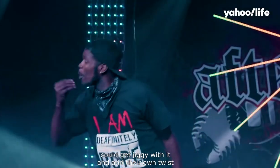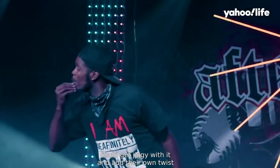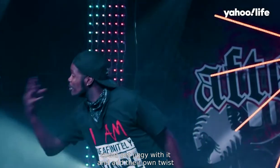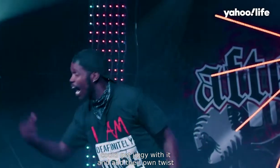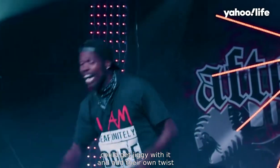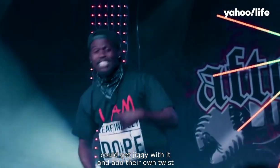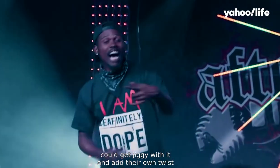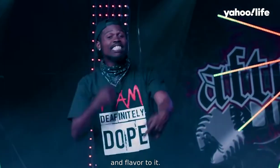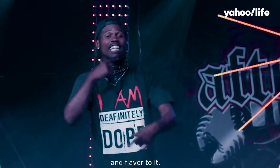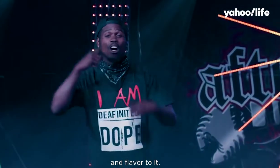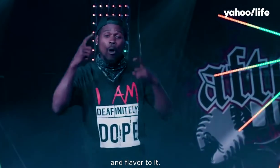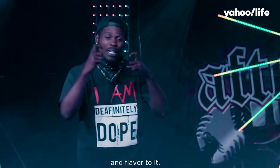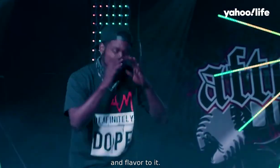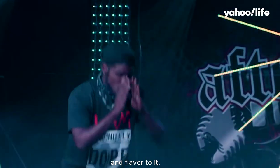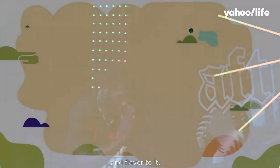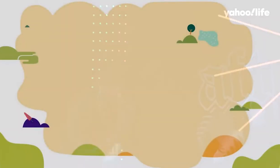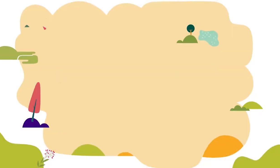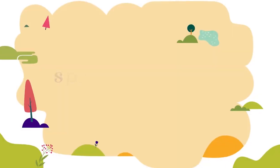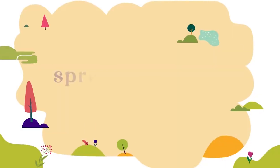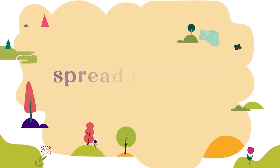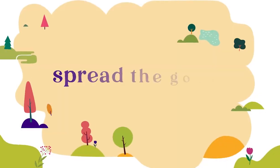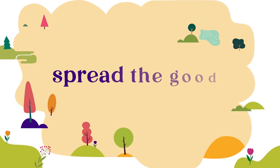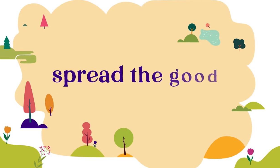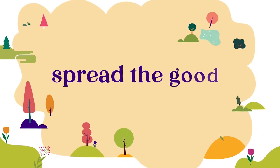own twist and flavor to it.